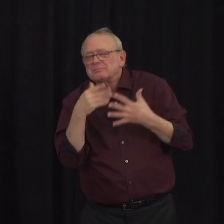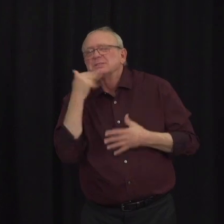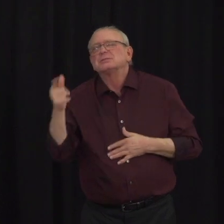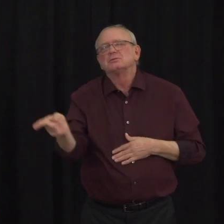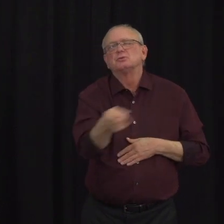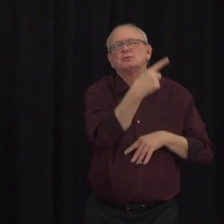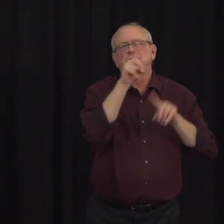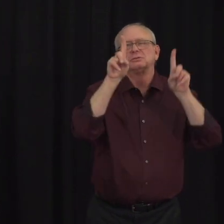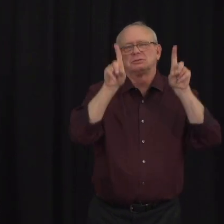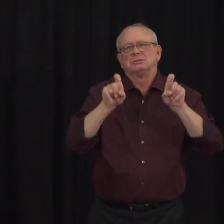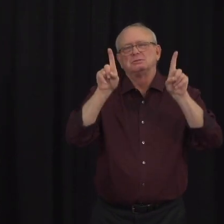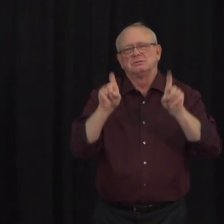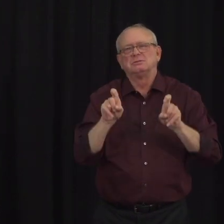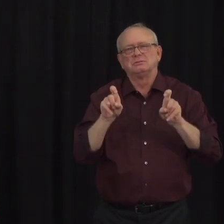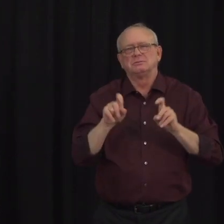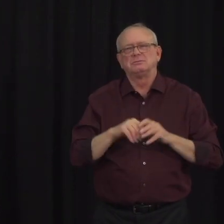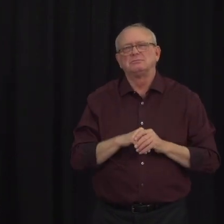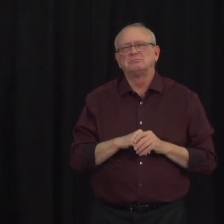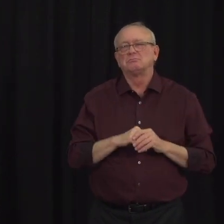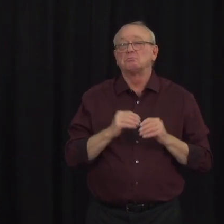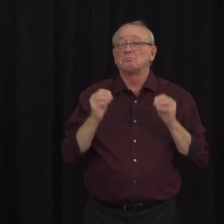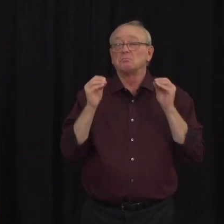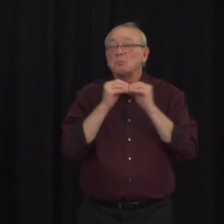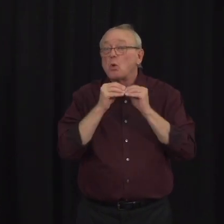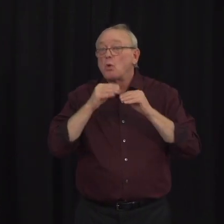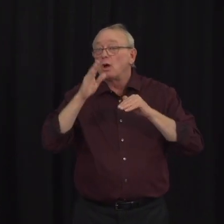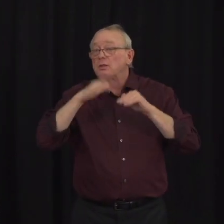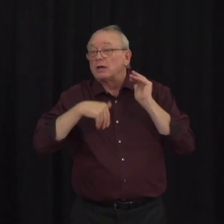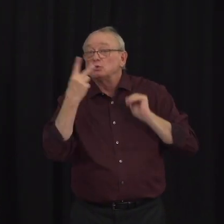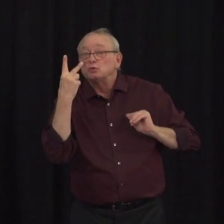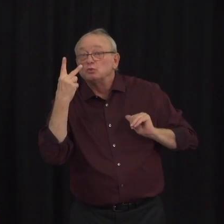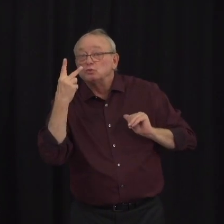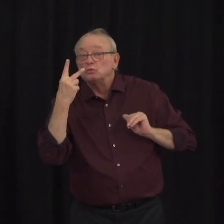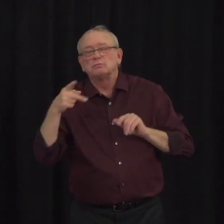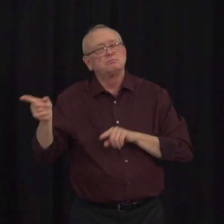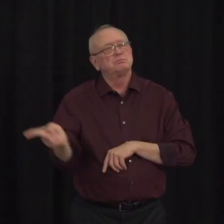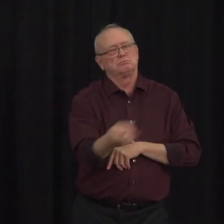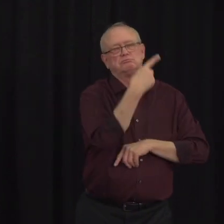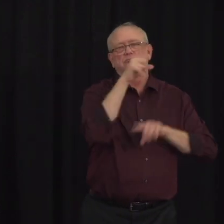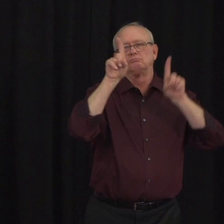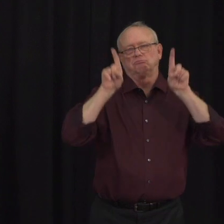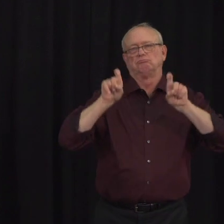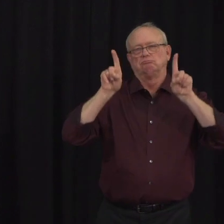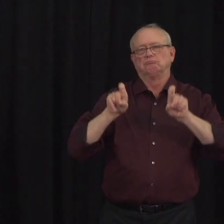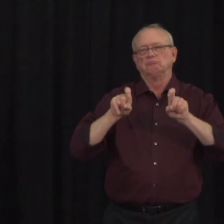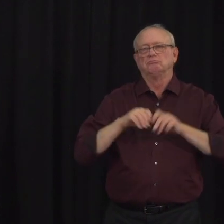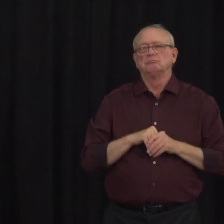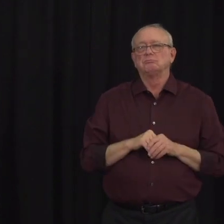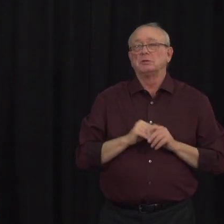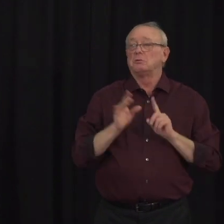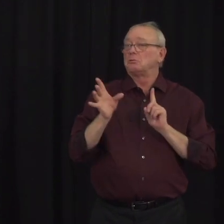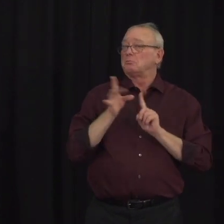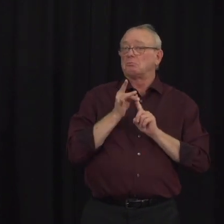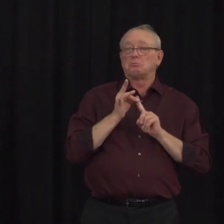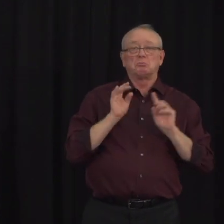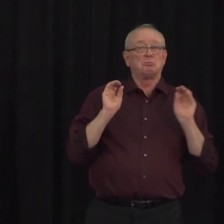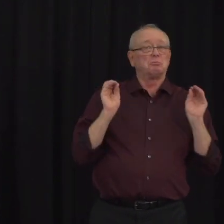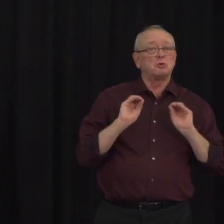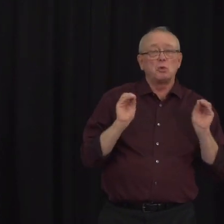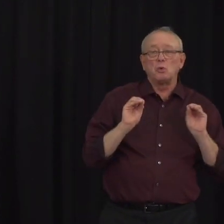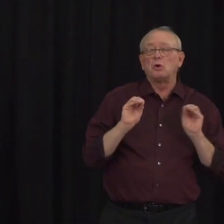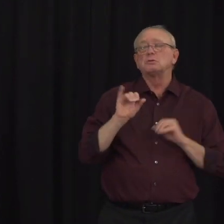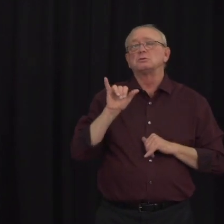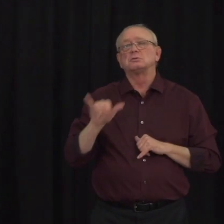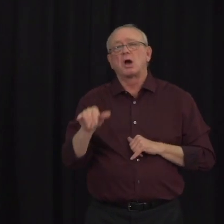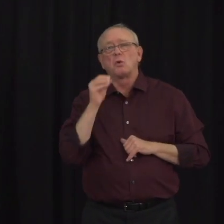the symptoms go away or they test negative for COVID-19. To use a practical example, if a child